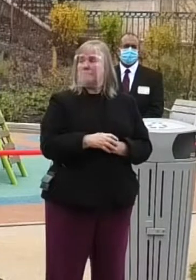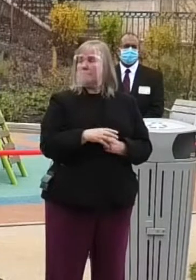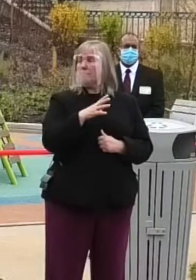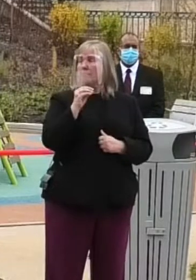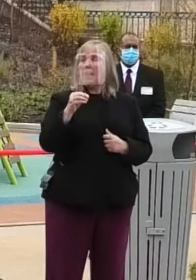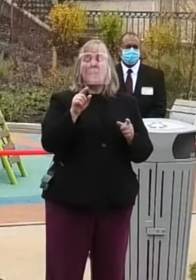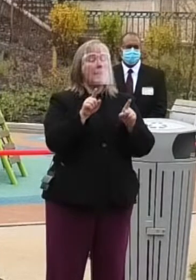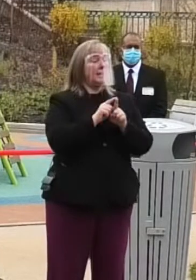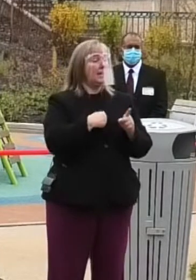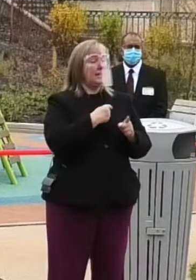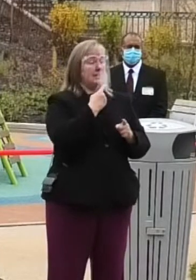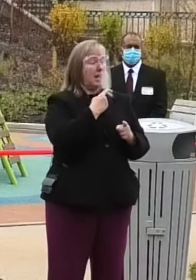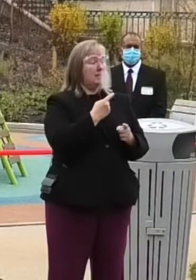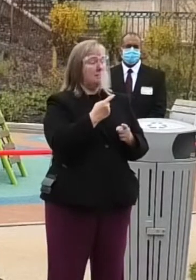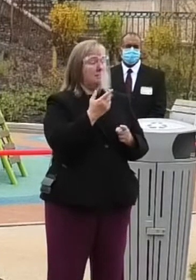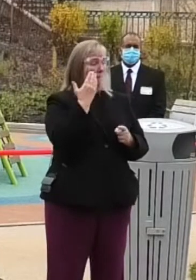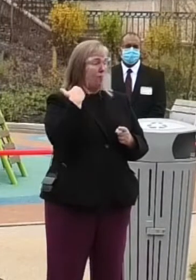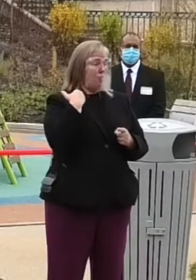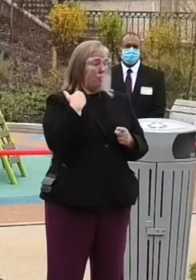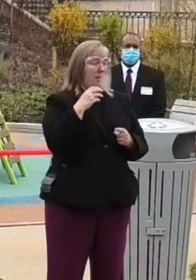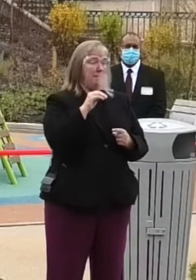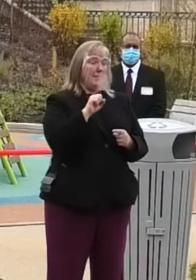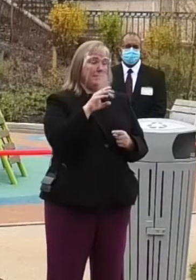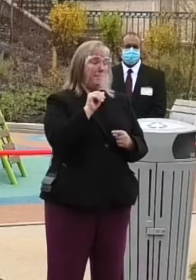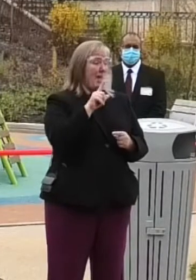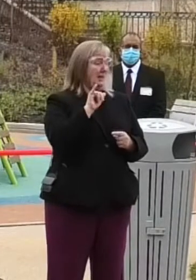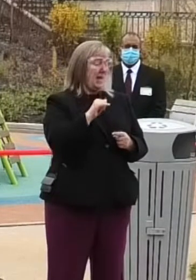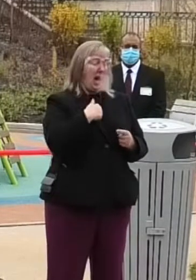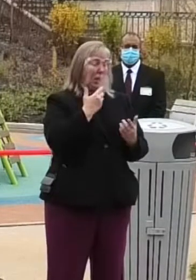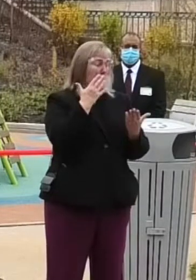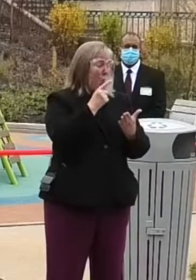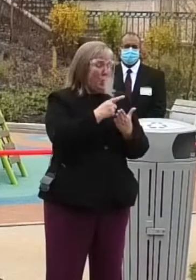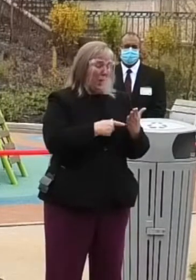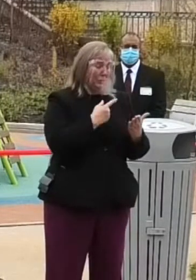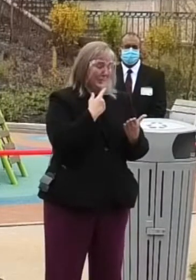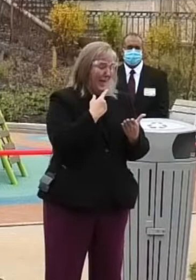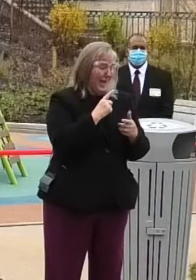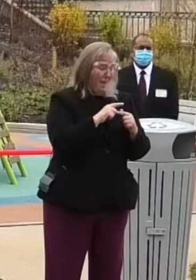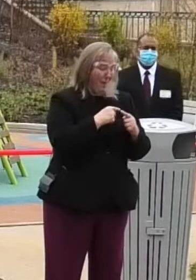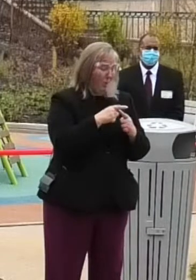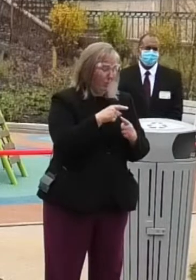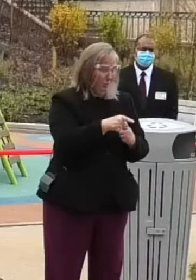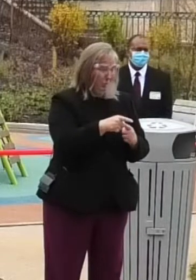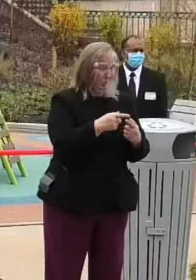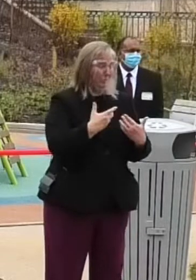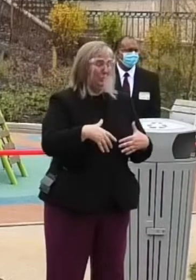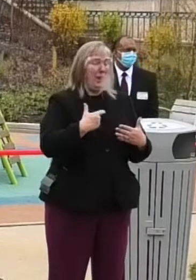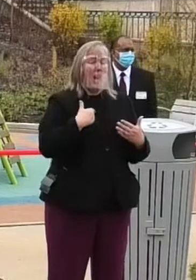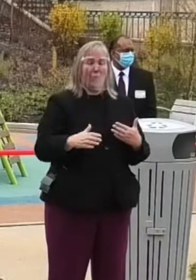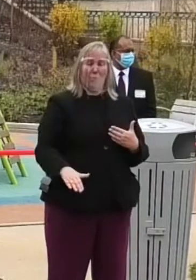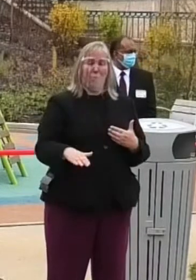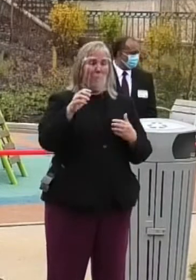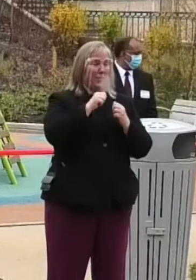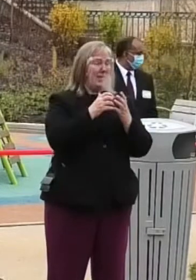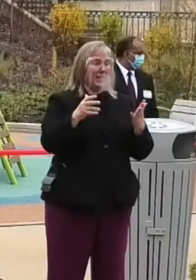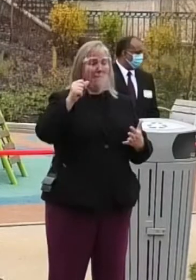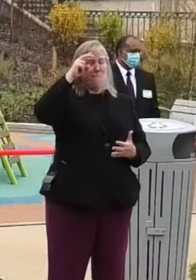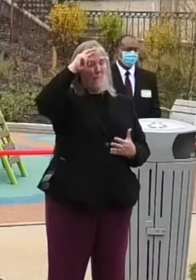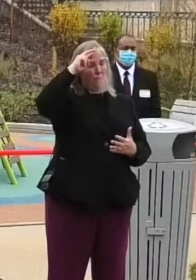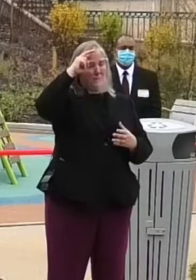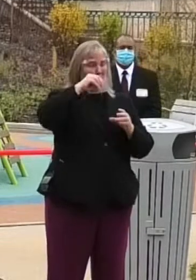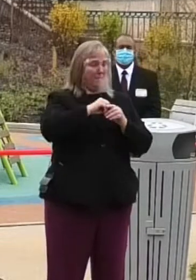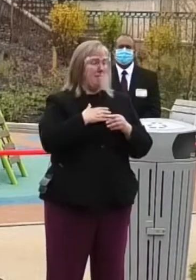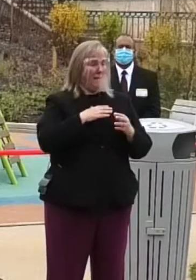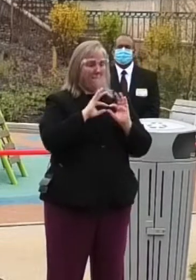And as I said earlier, Ms. Bailey, I don't know what to say about you. I grew up with a lot of veterans in my